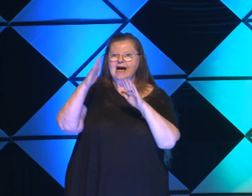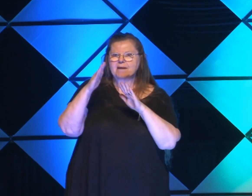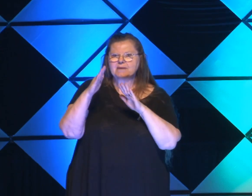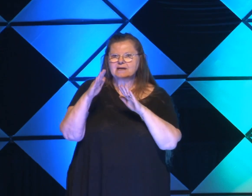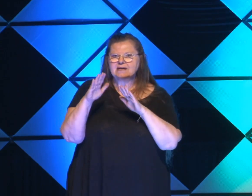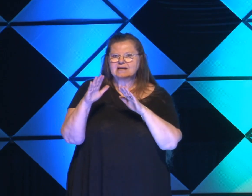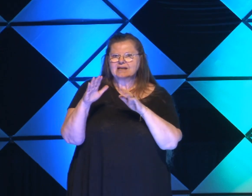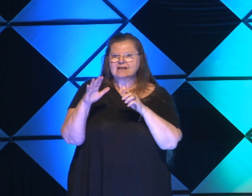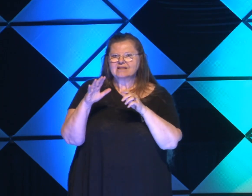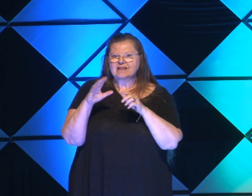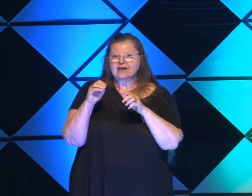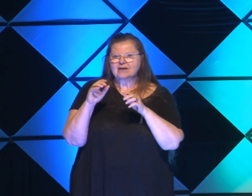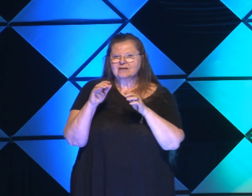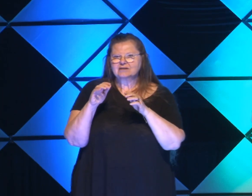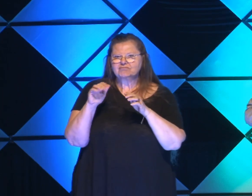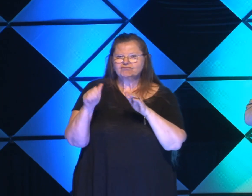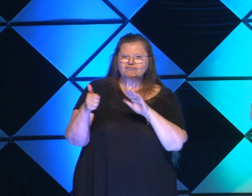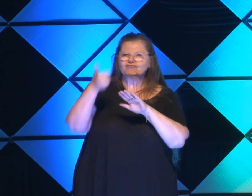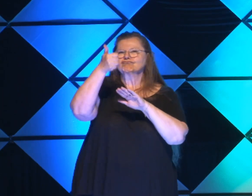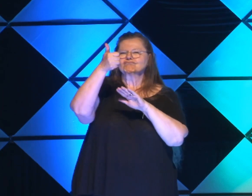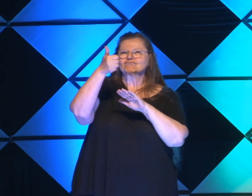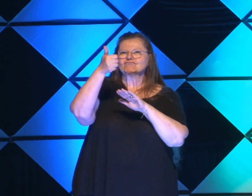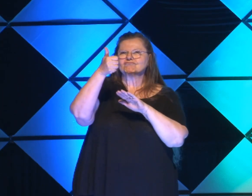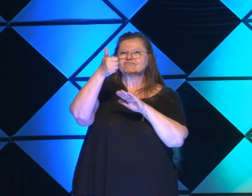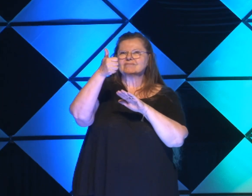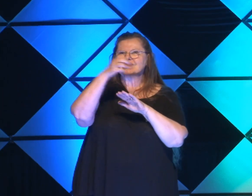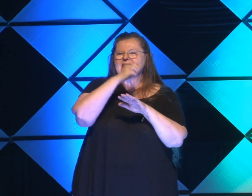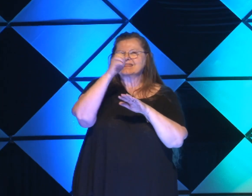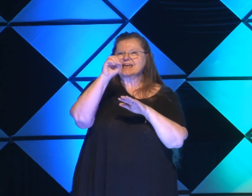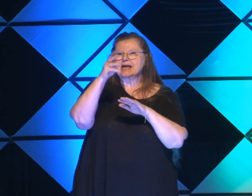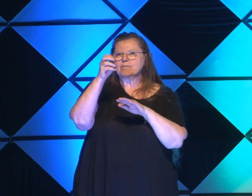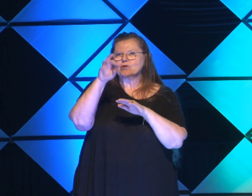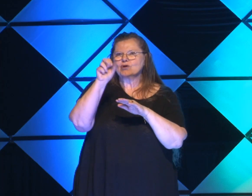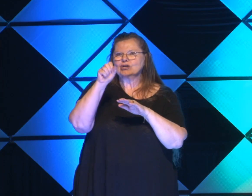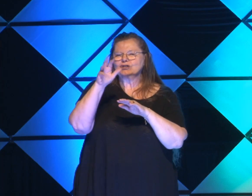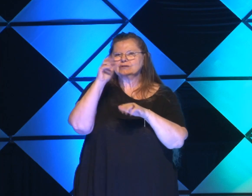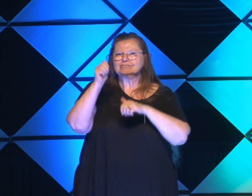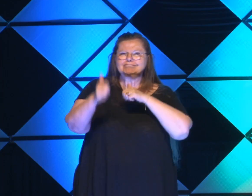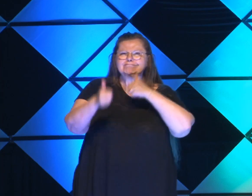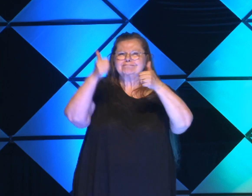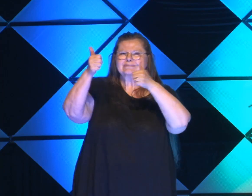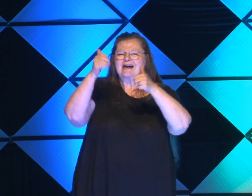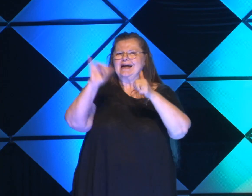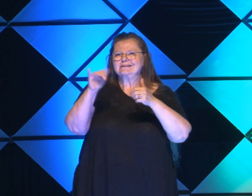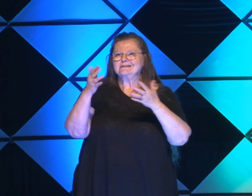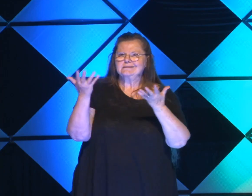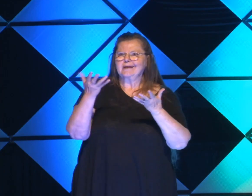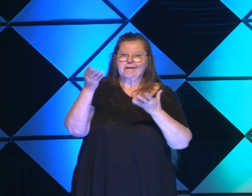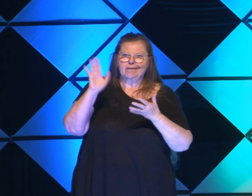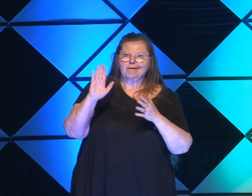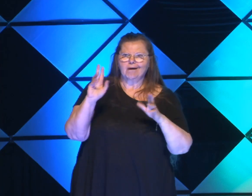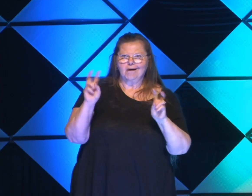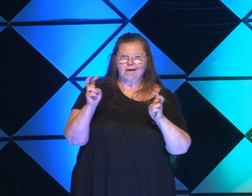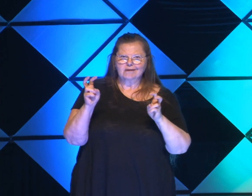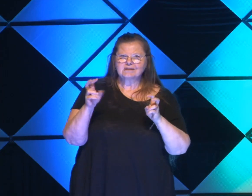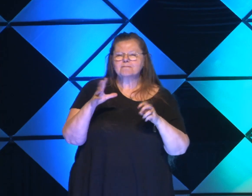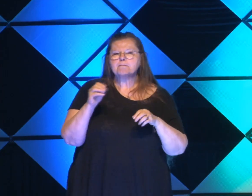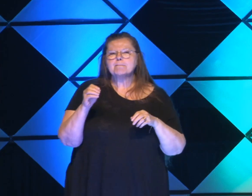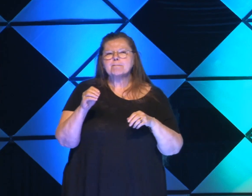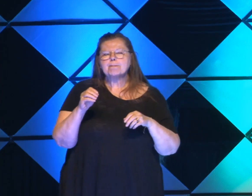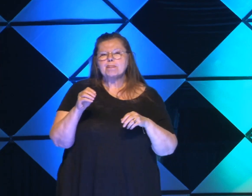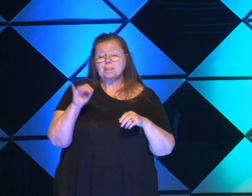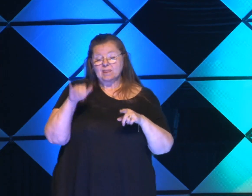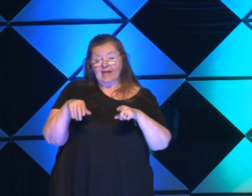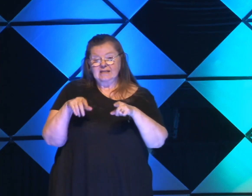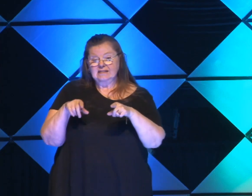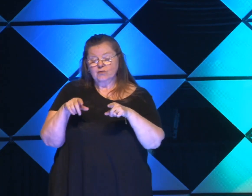Senate is deifying, these emperors left and right. And so, in fact, the emperor who would destroy